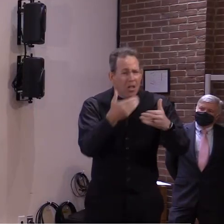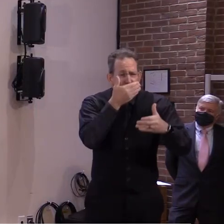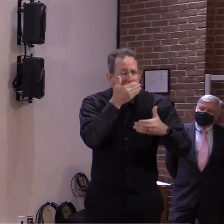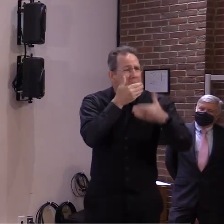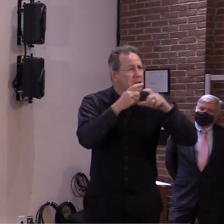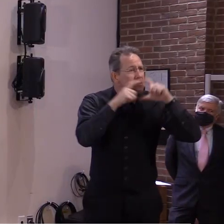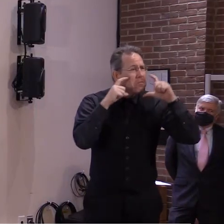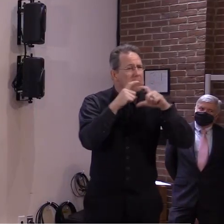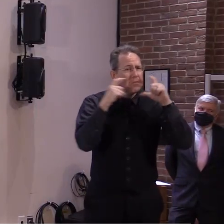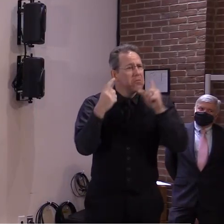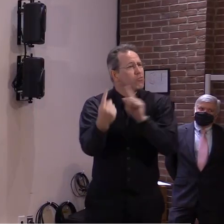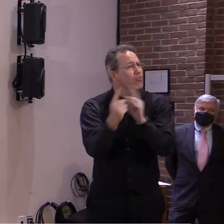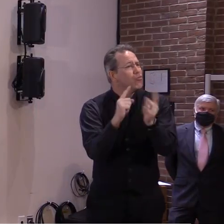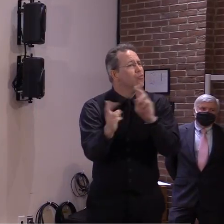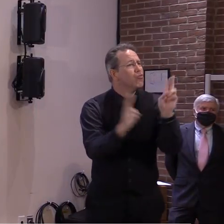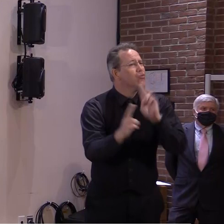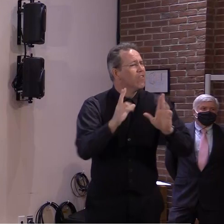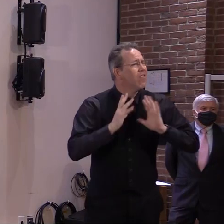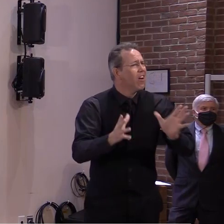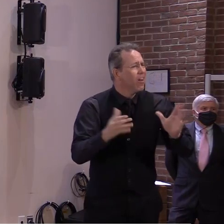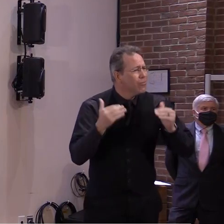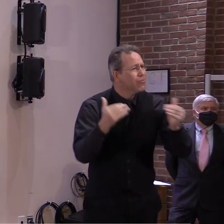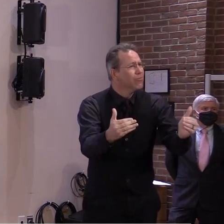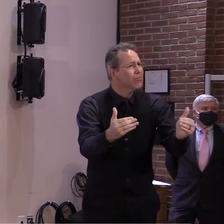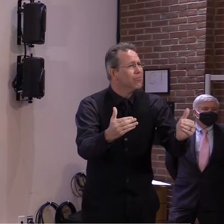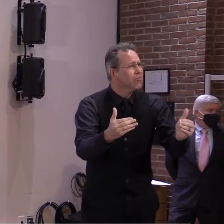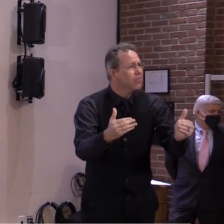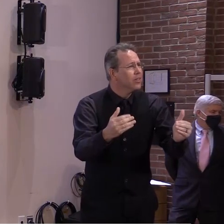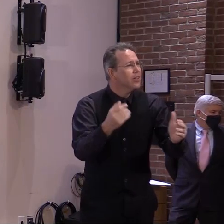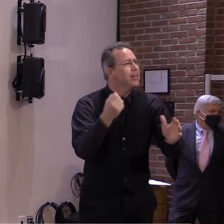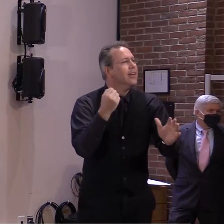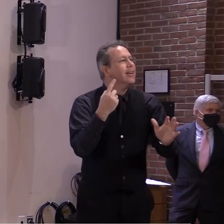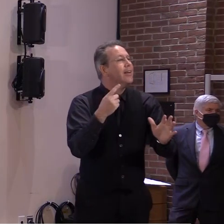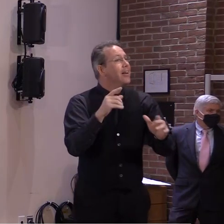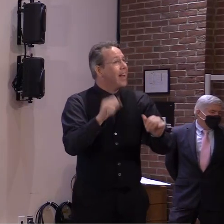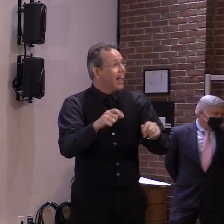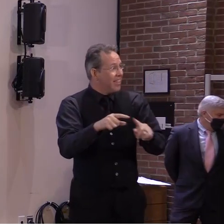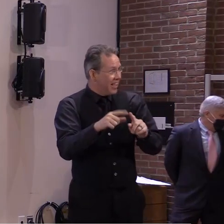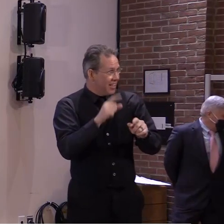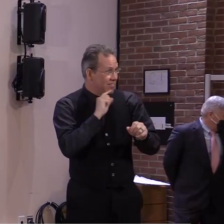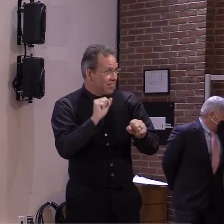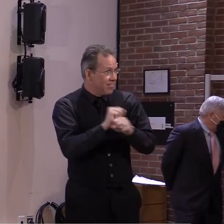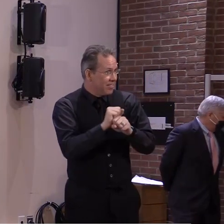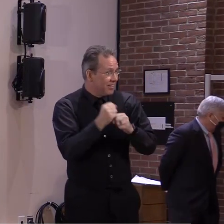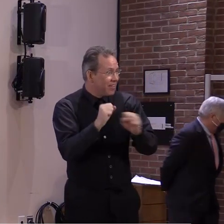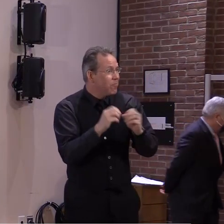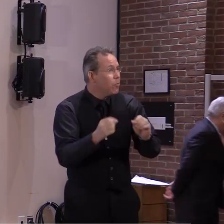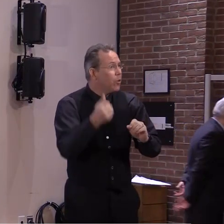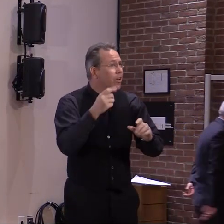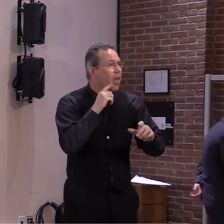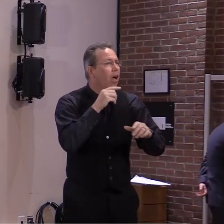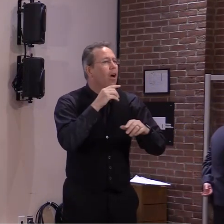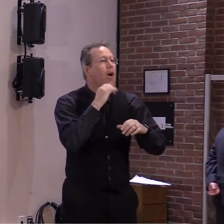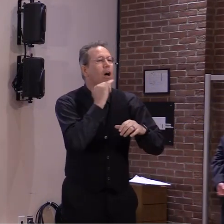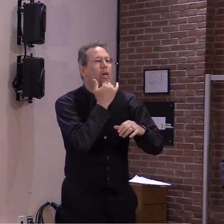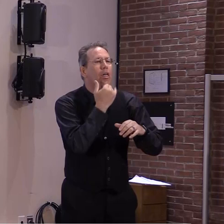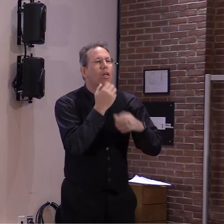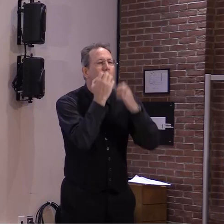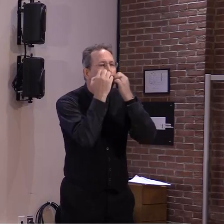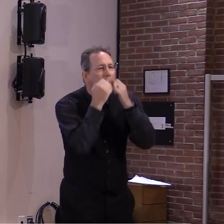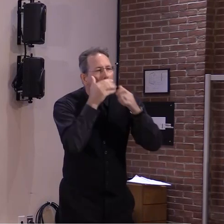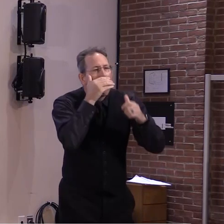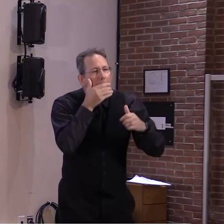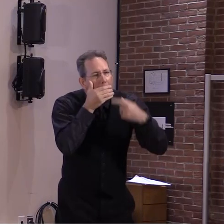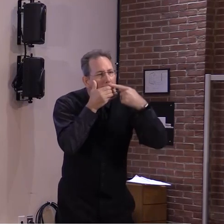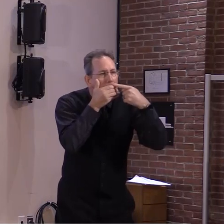could be conducive in increasing the transmission of the virus. And so it all really, again, comes down to